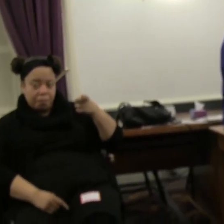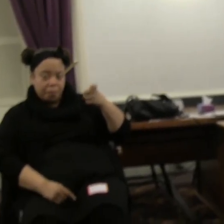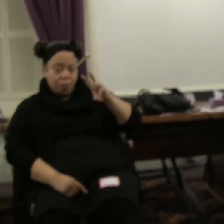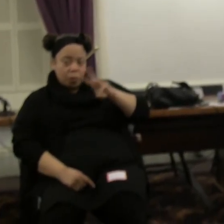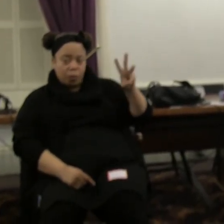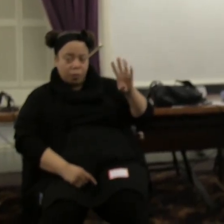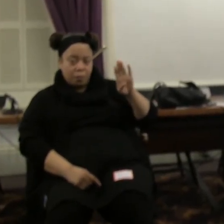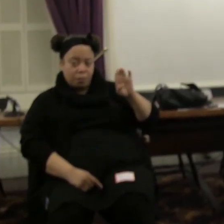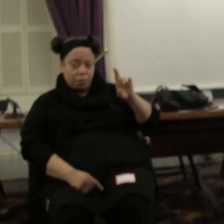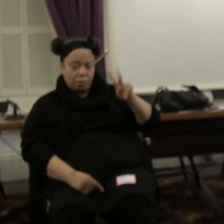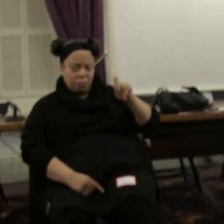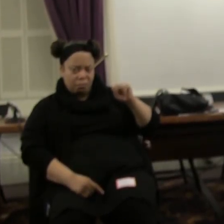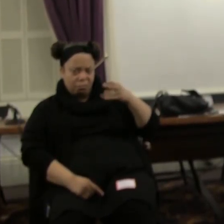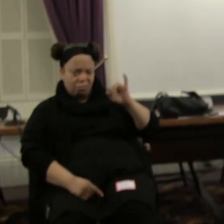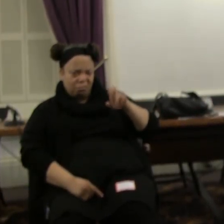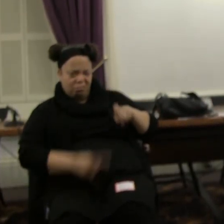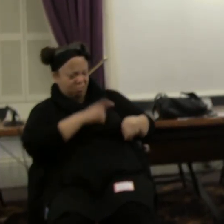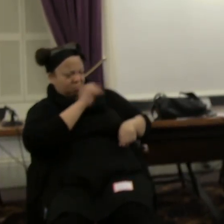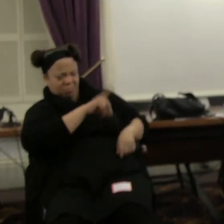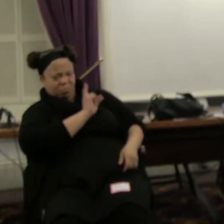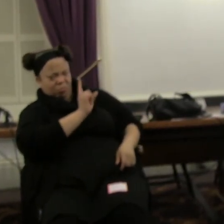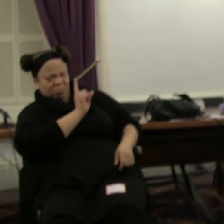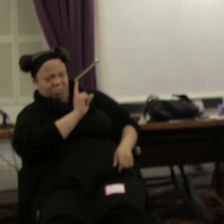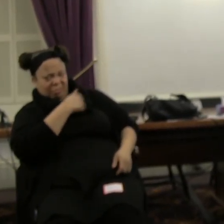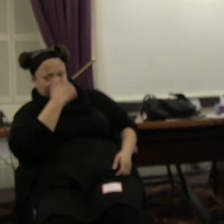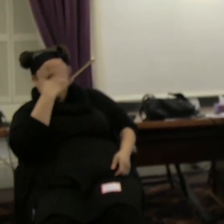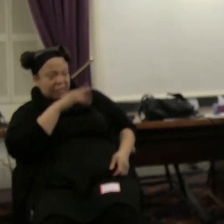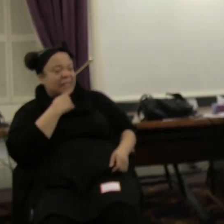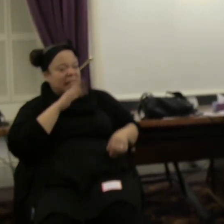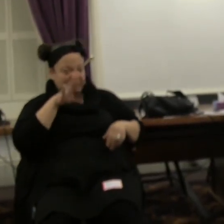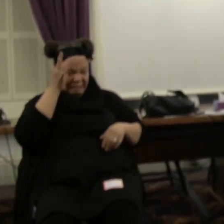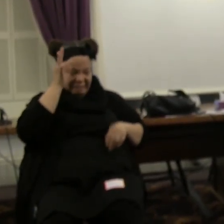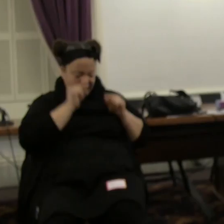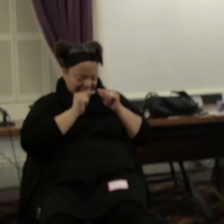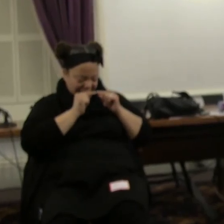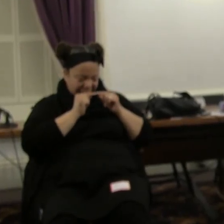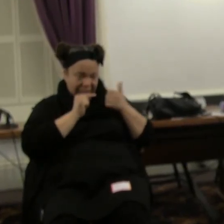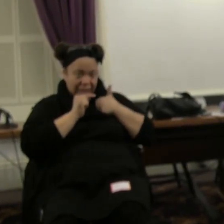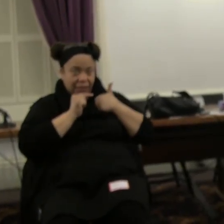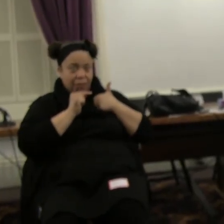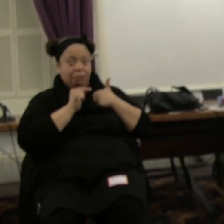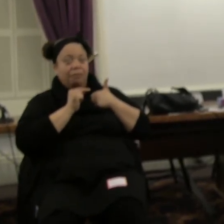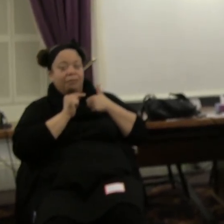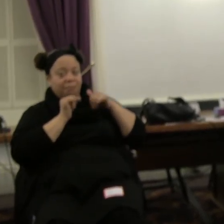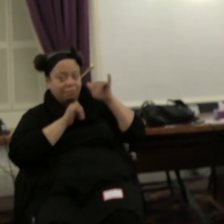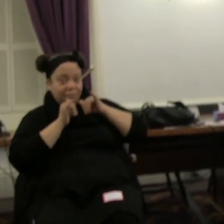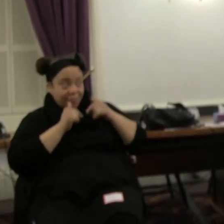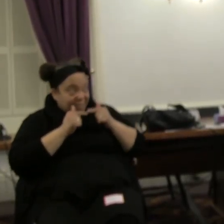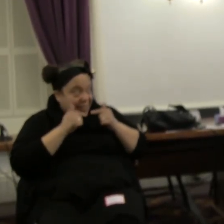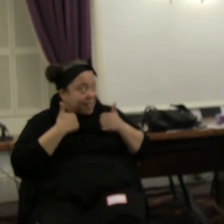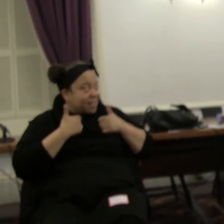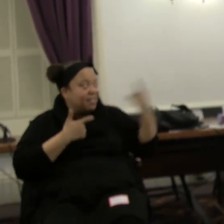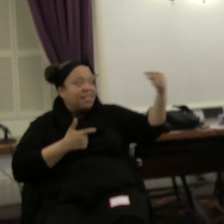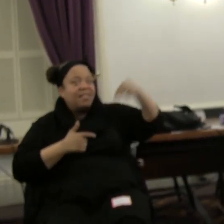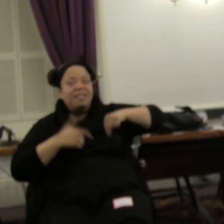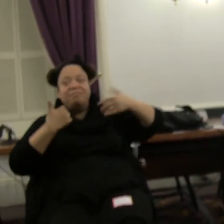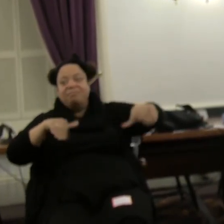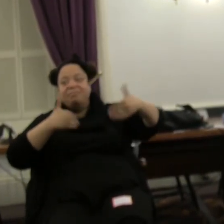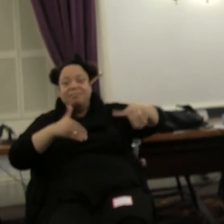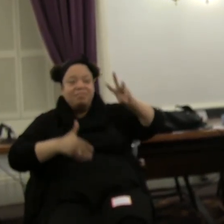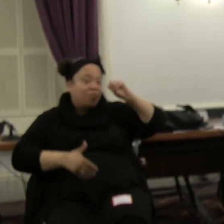Joe Collinwood from 71 East here. South Burlington. South Burlington, welcome. Kalowski from